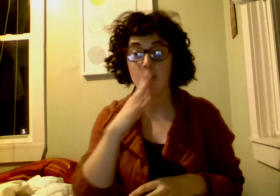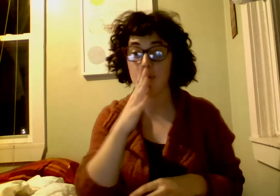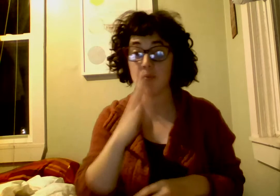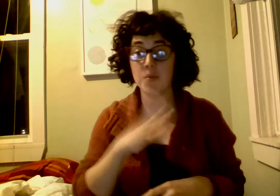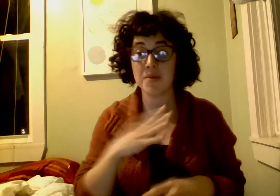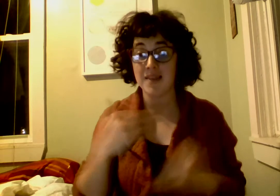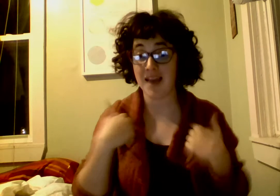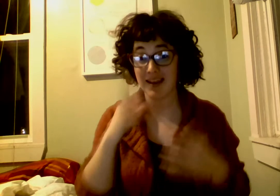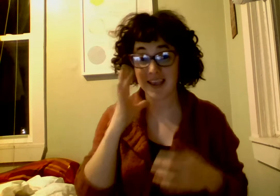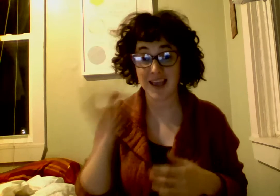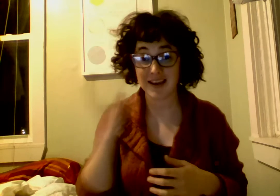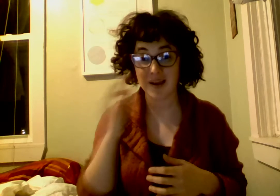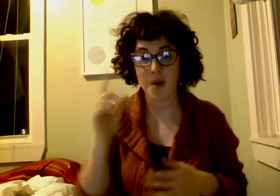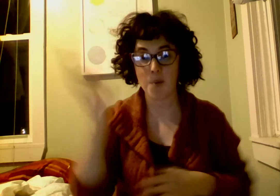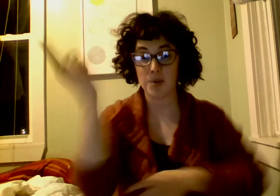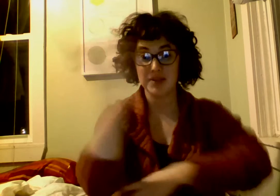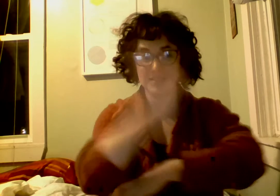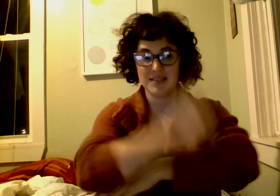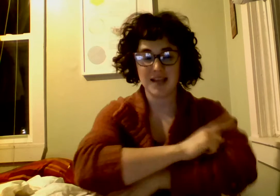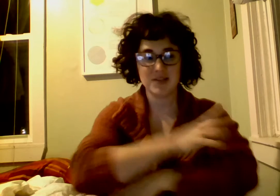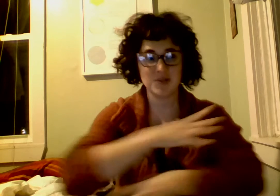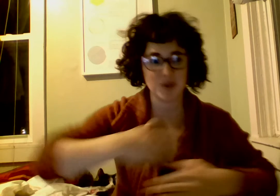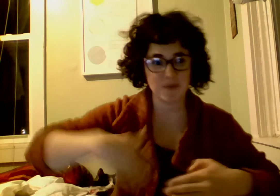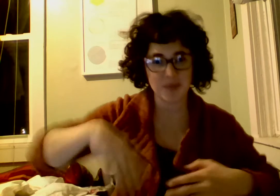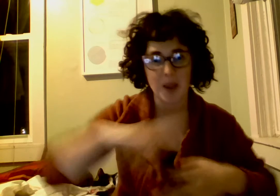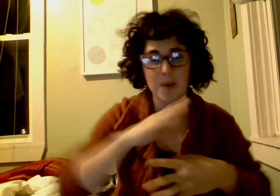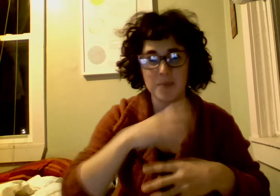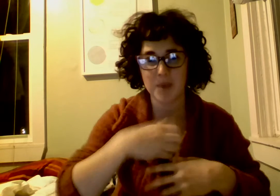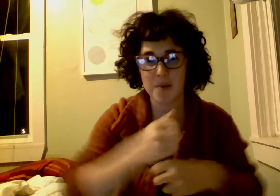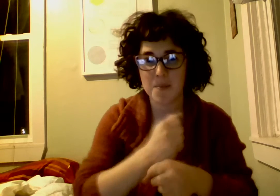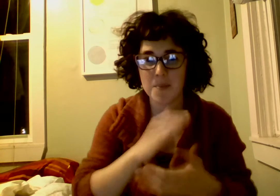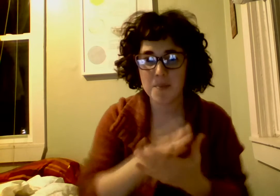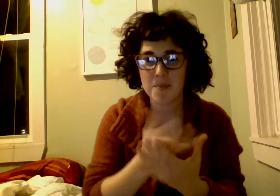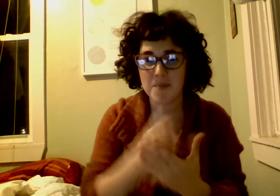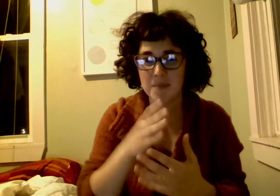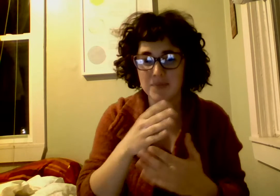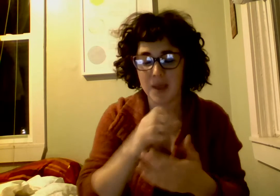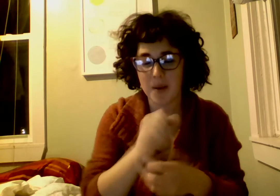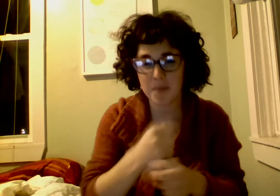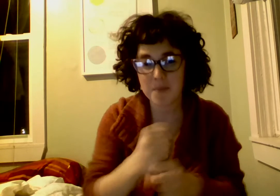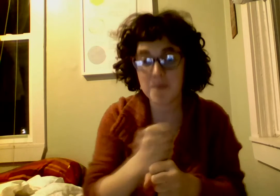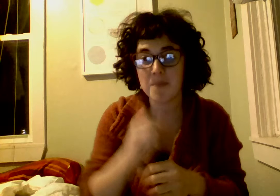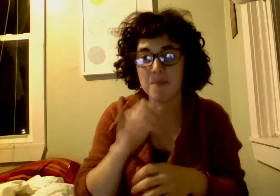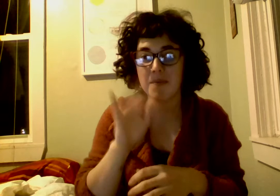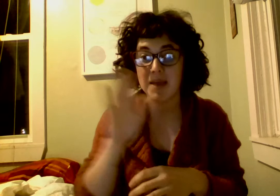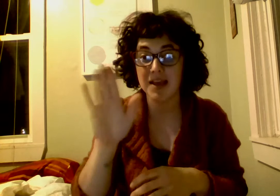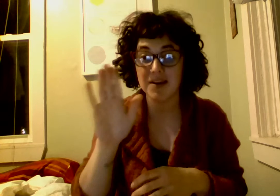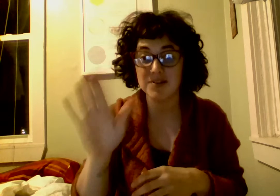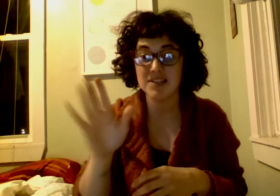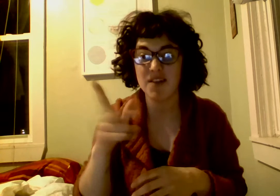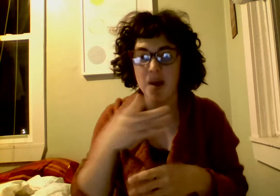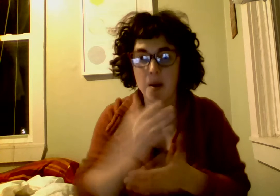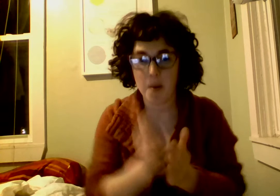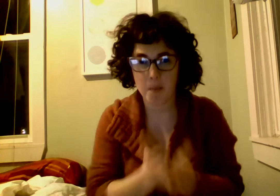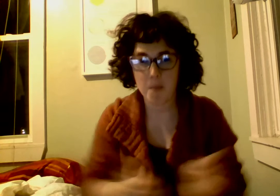made herself a nice big pot of gruel. And she was about to sit down to eat the gruel. She realized, she didn't have any cream or sugar.